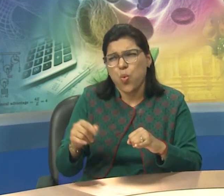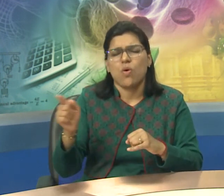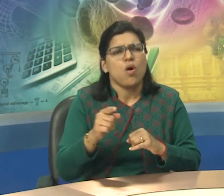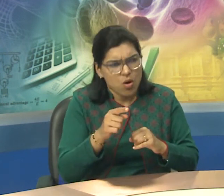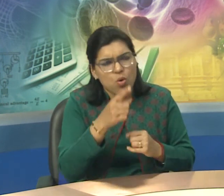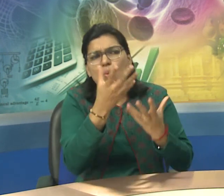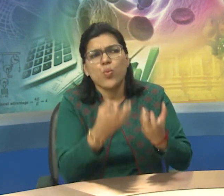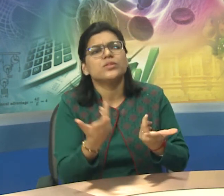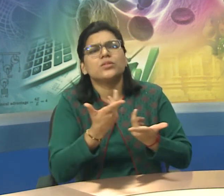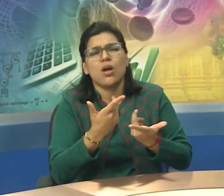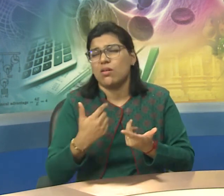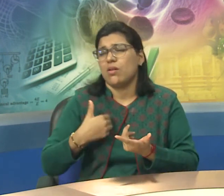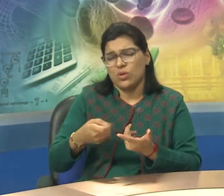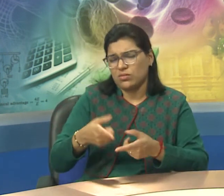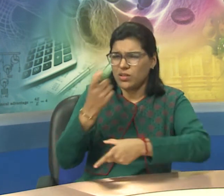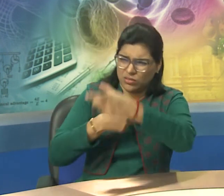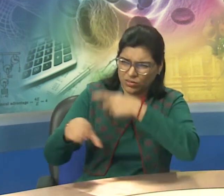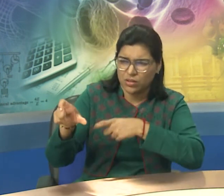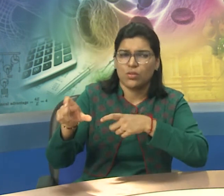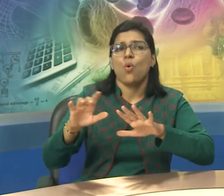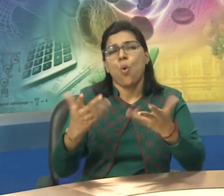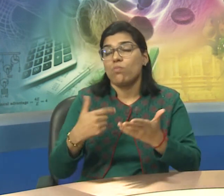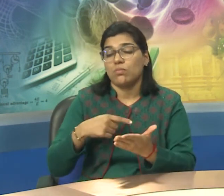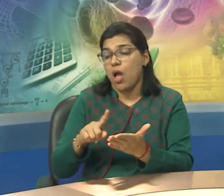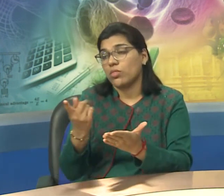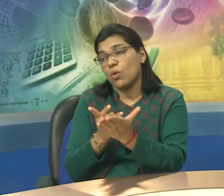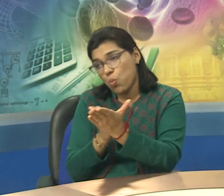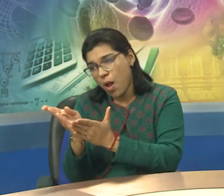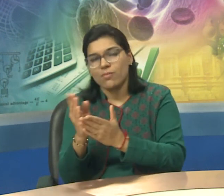communication skills only.